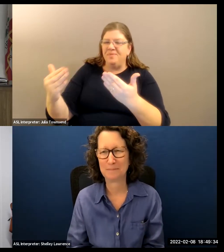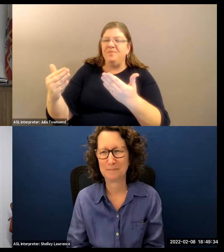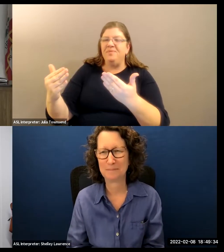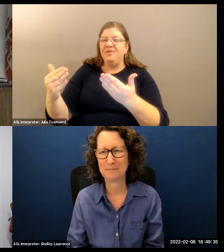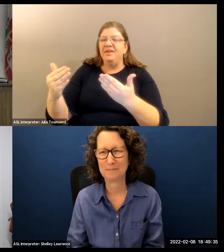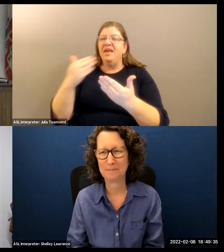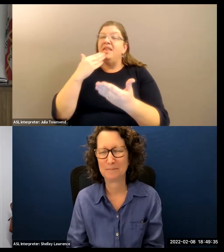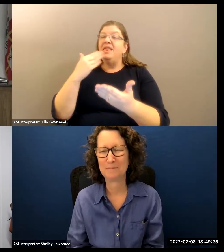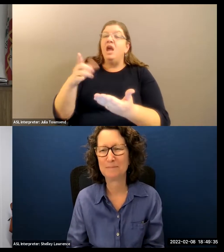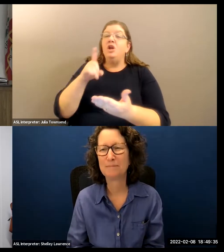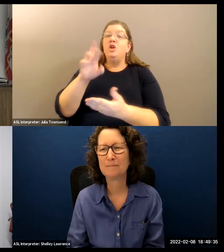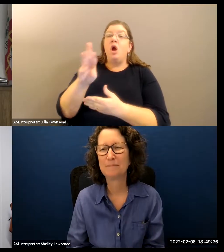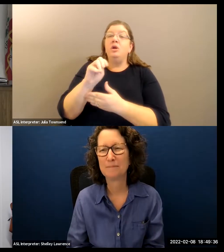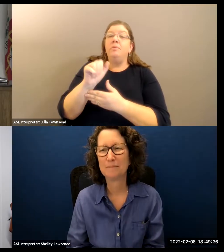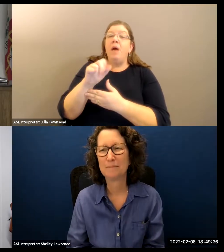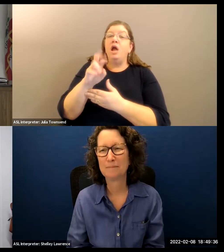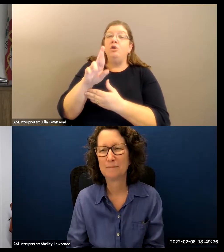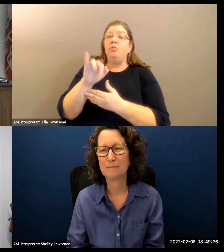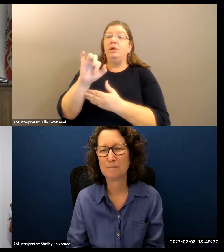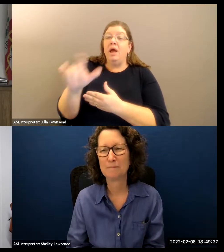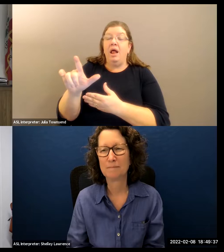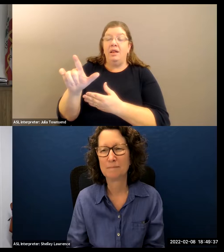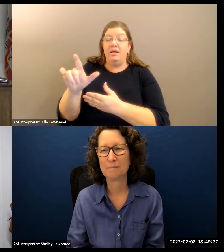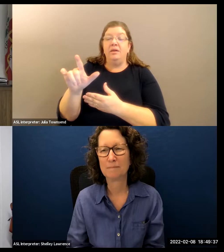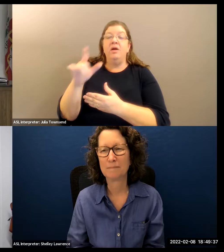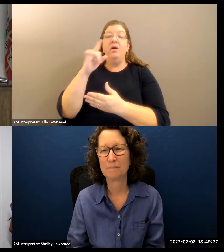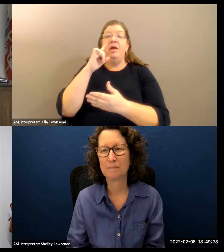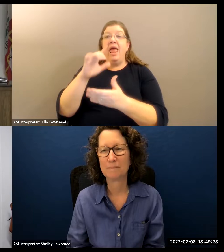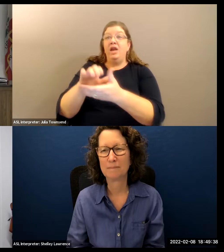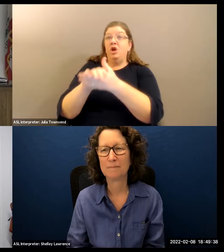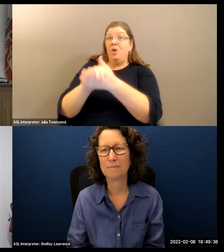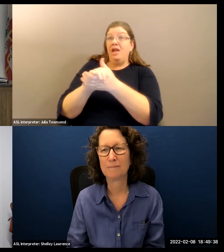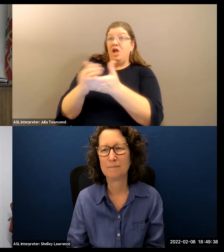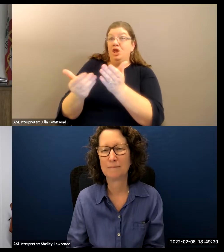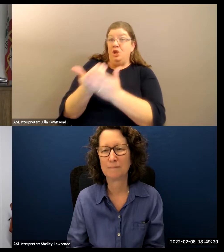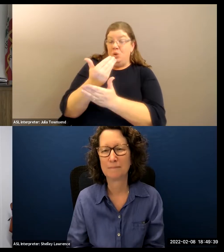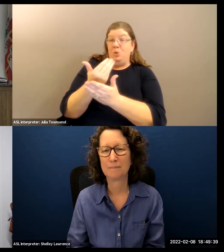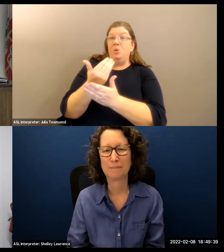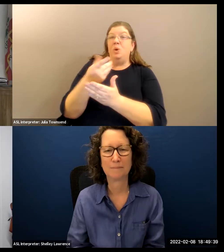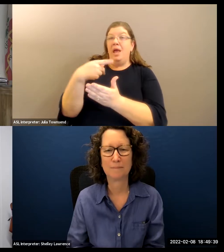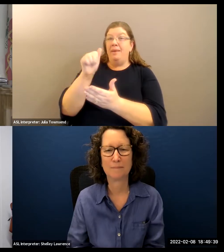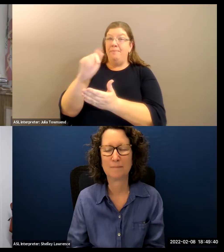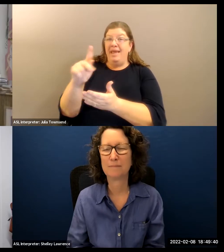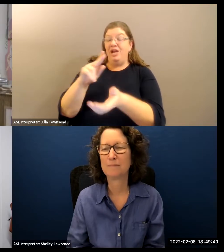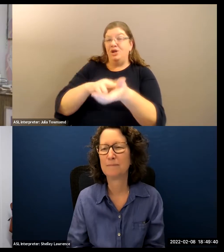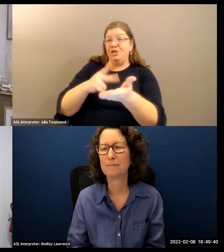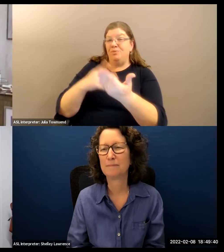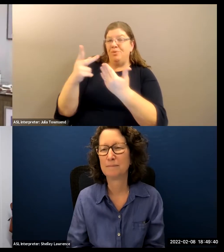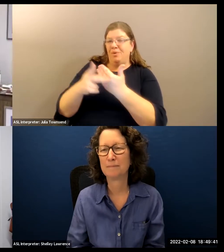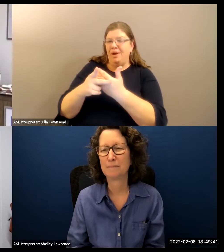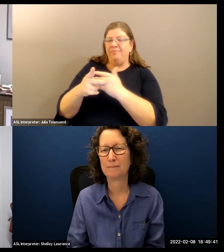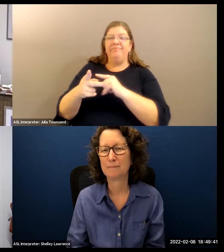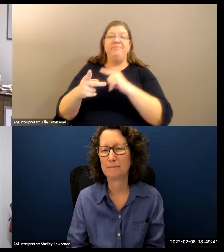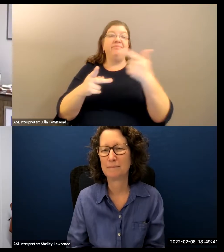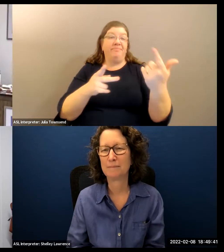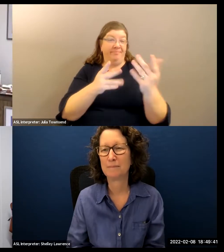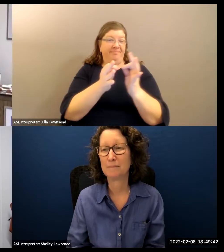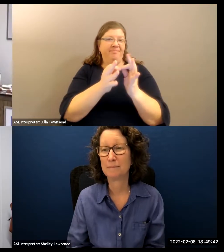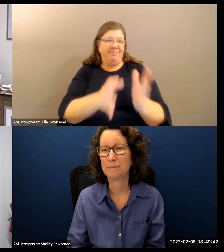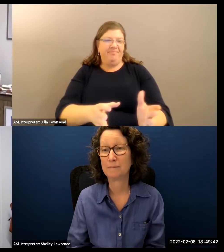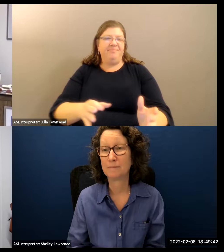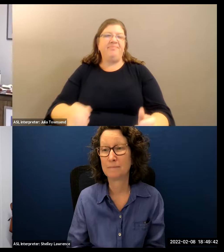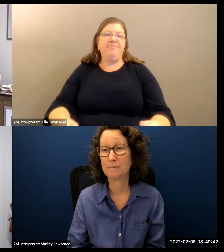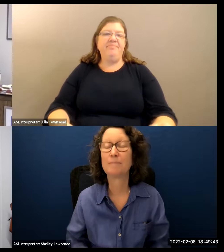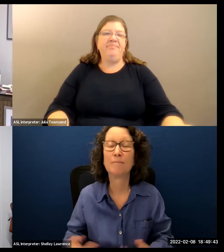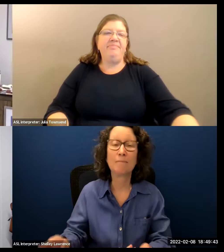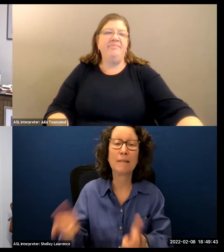Thank you, Dr. Madrigal. So with regards to the new, well, congratulations on the new Peak Nurses Program. Does that tie in collaboration